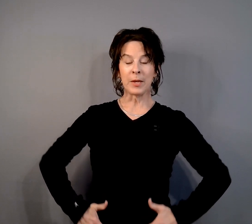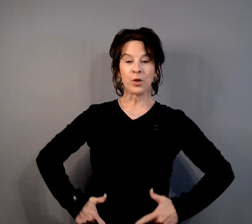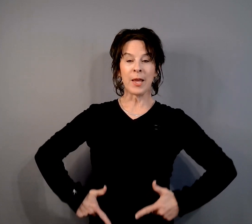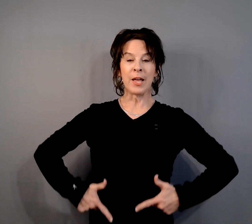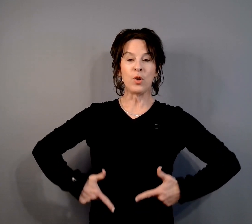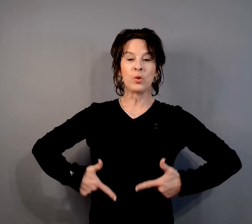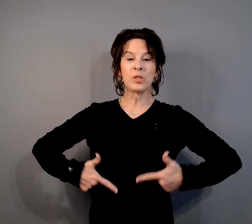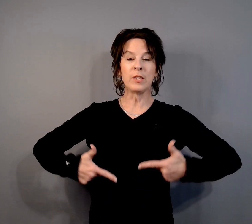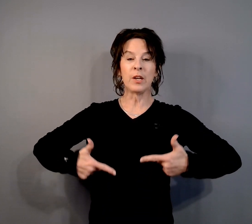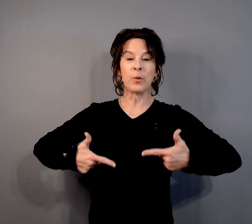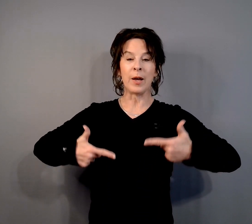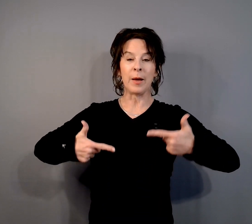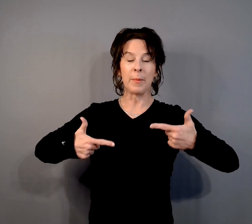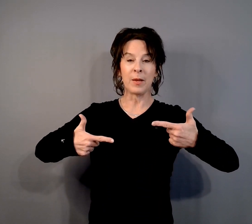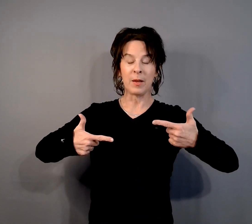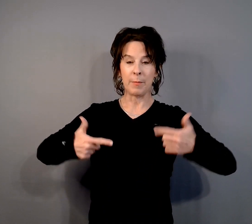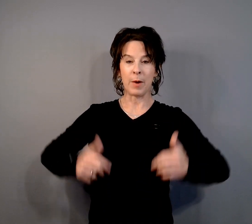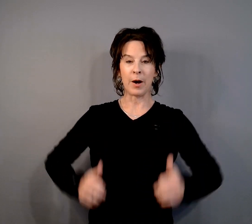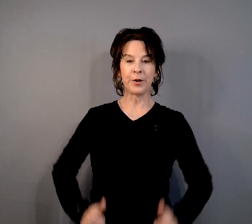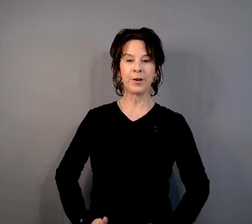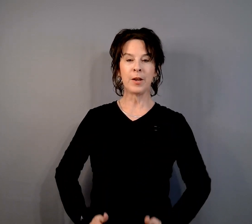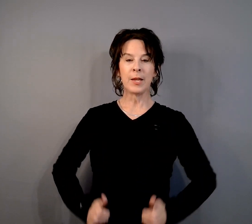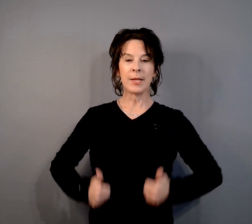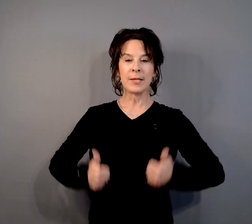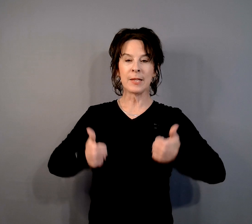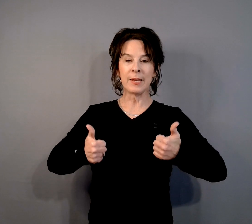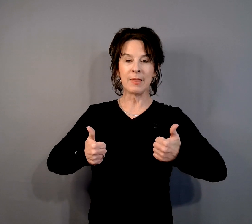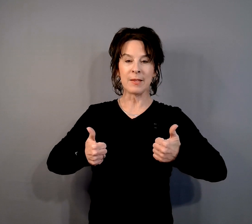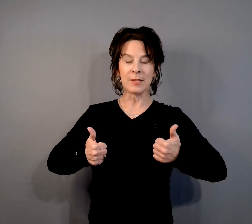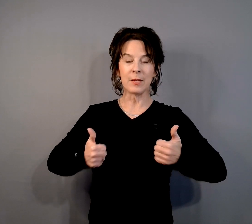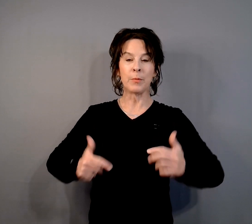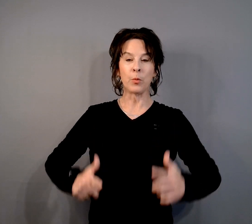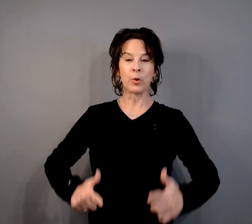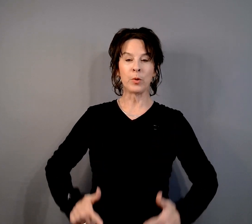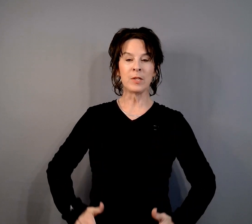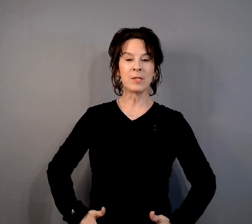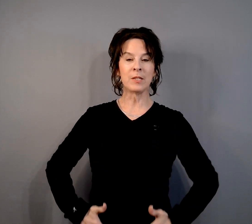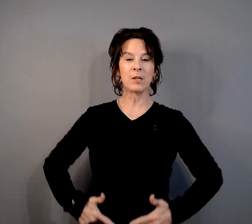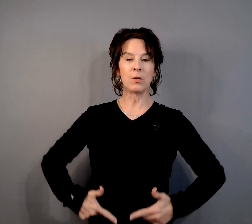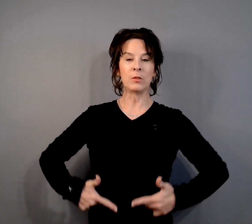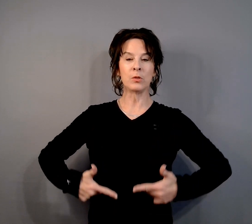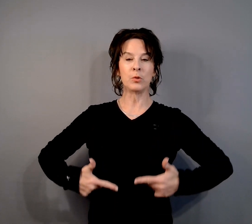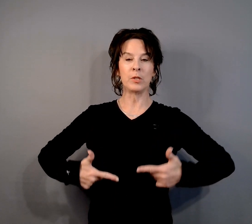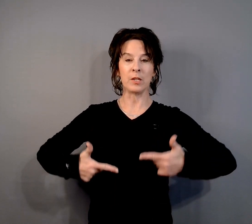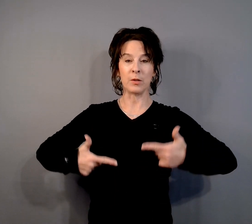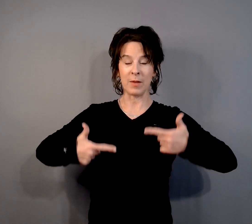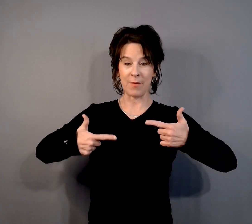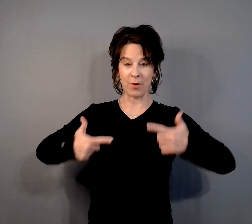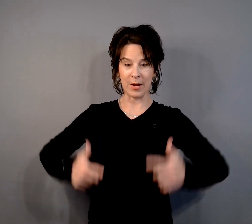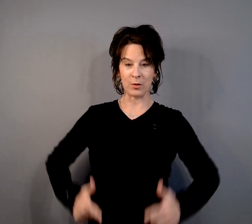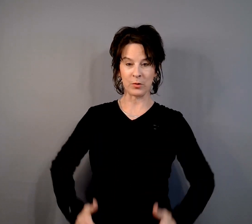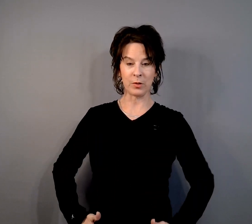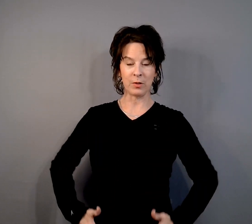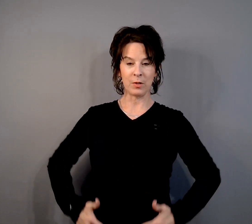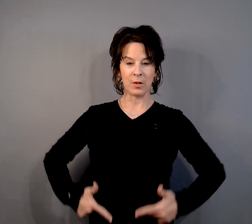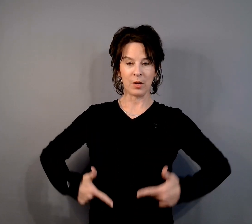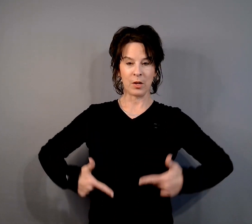your L's and go up. Modern is like this, but we're going to stick to old school and have our L's go